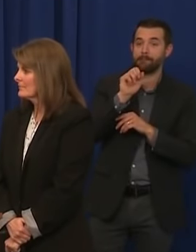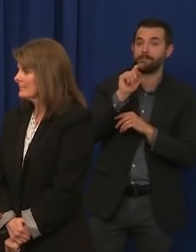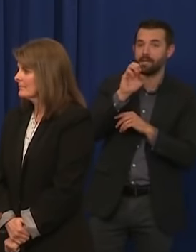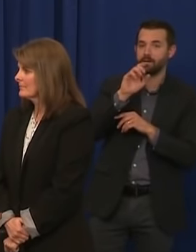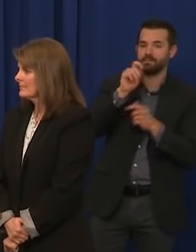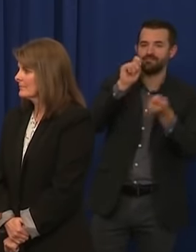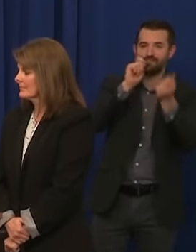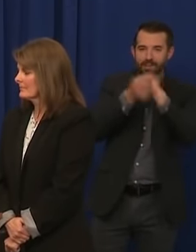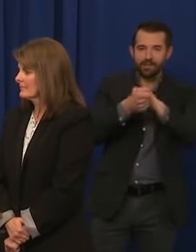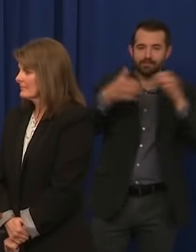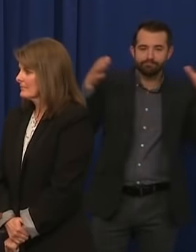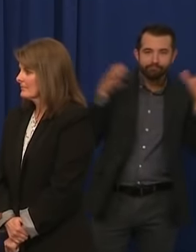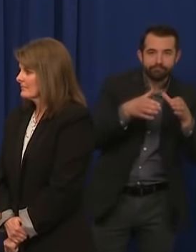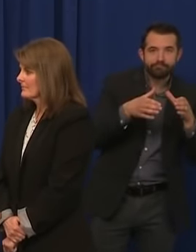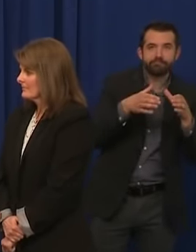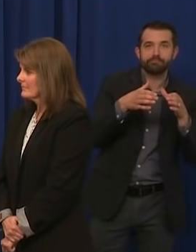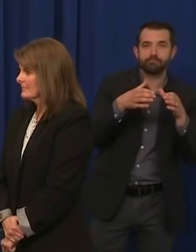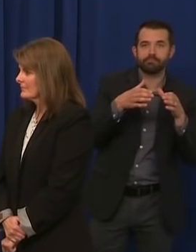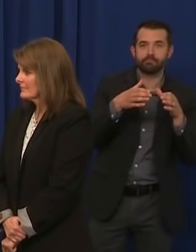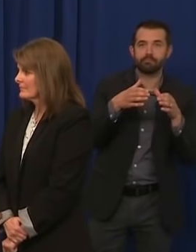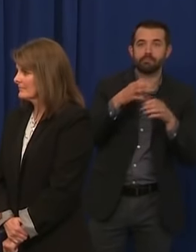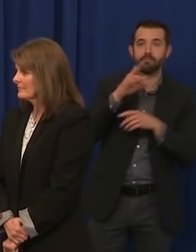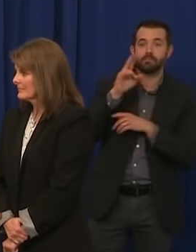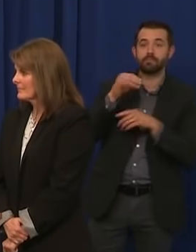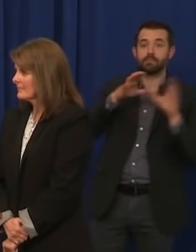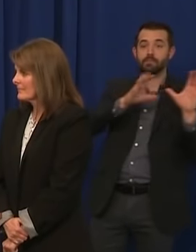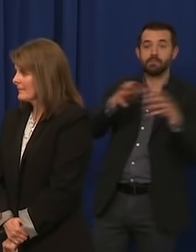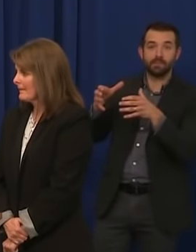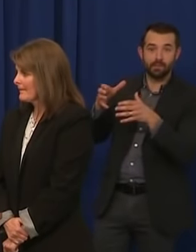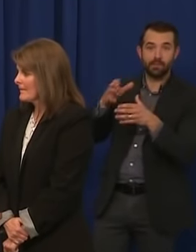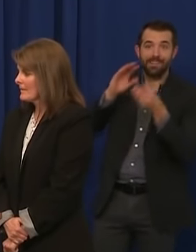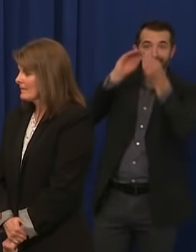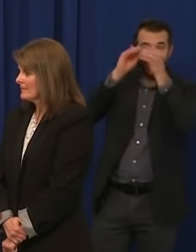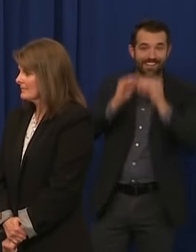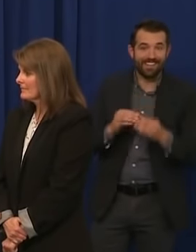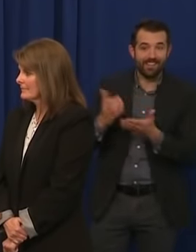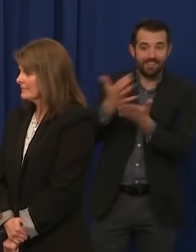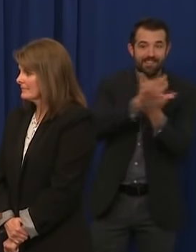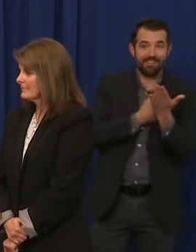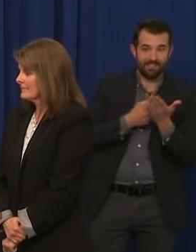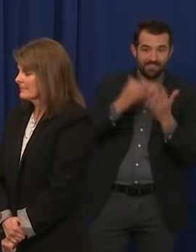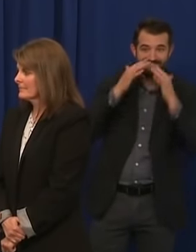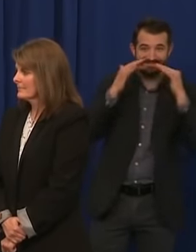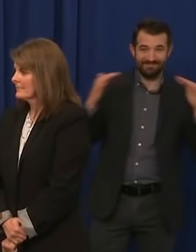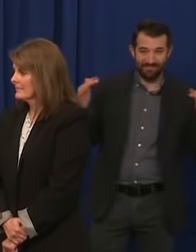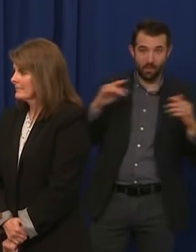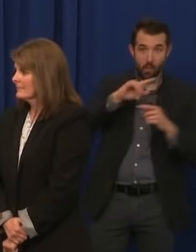same kind of information and data gathering in that respect. And then when Commissioner Johnson